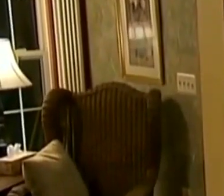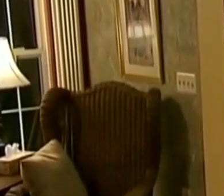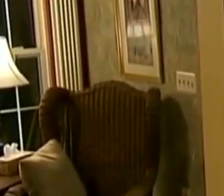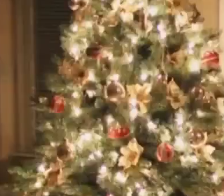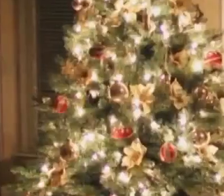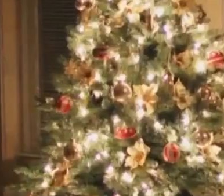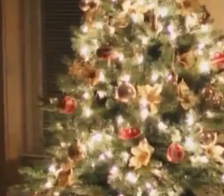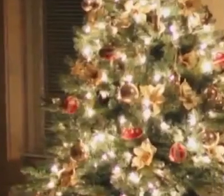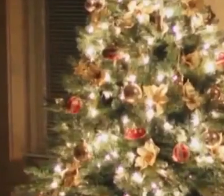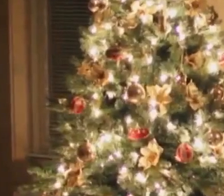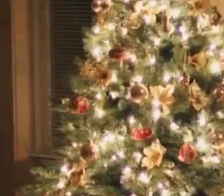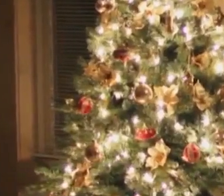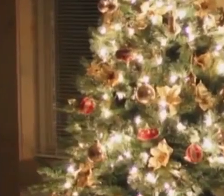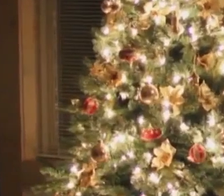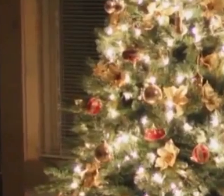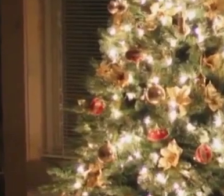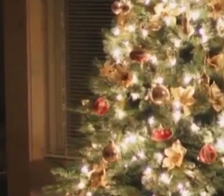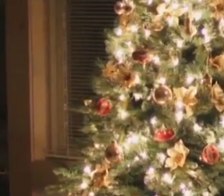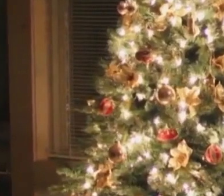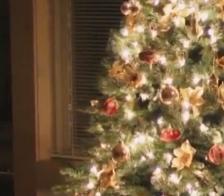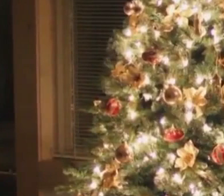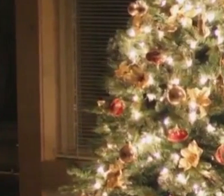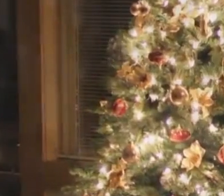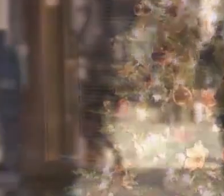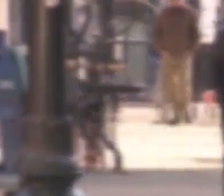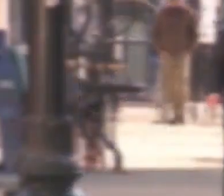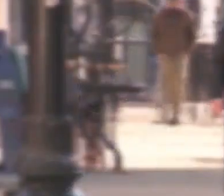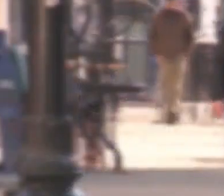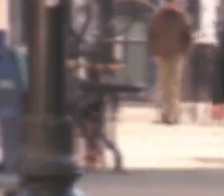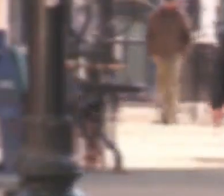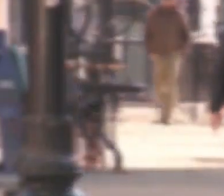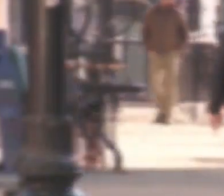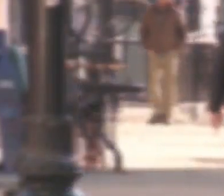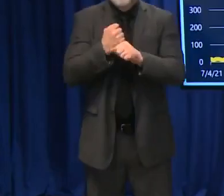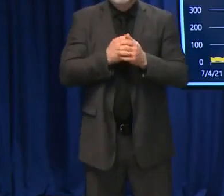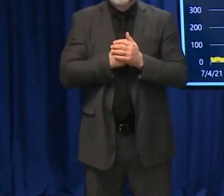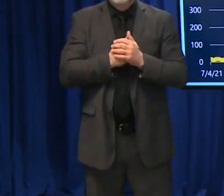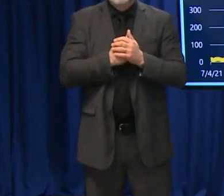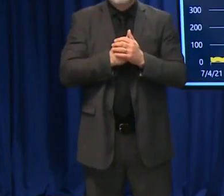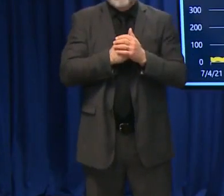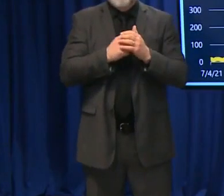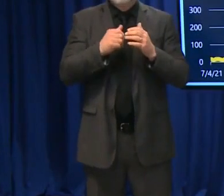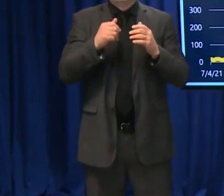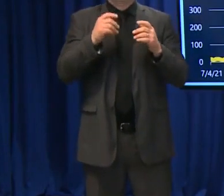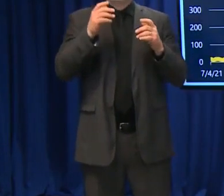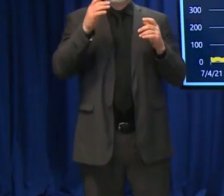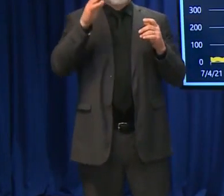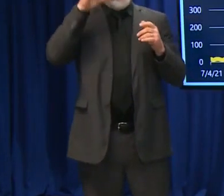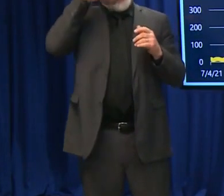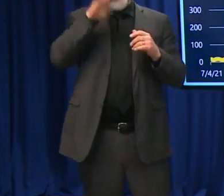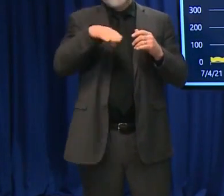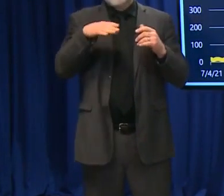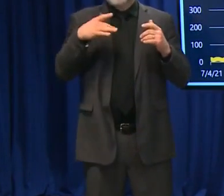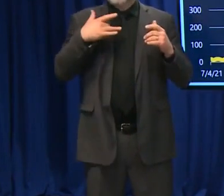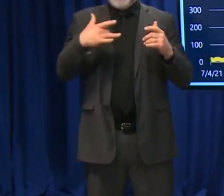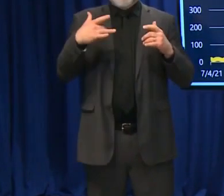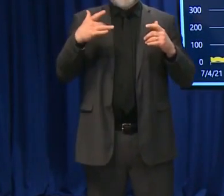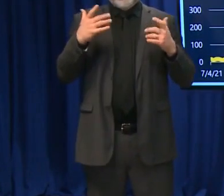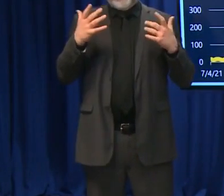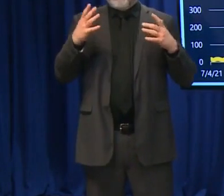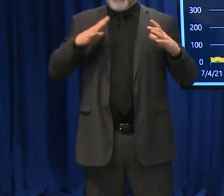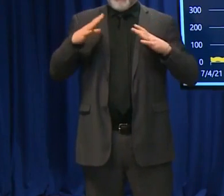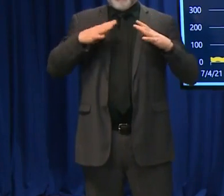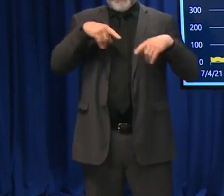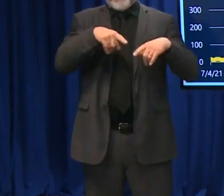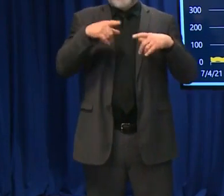still saying it's okay to gather with family this holiday season with precautions. Folks, just be careful. You know, we're not here to be the Grinch and tell folks